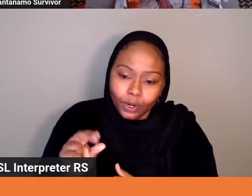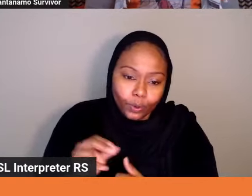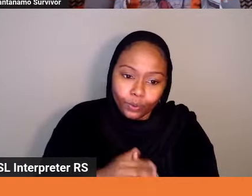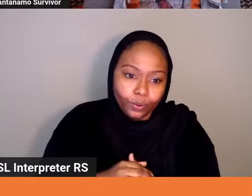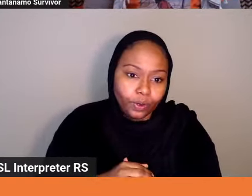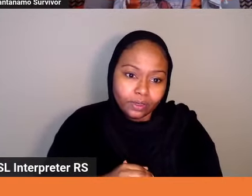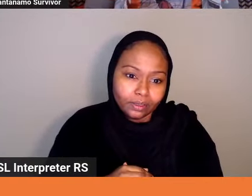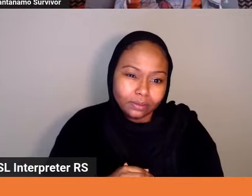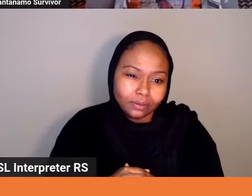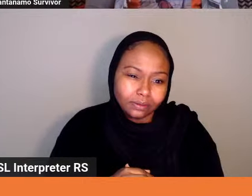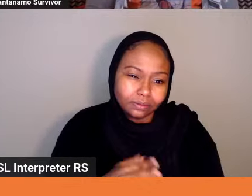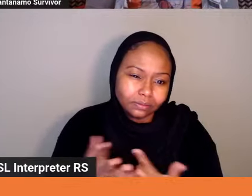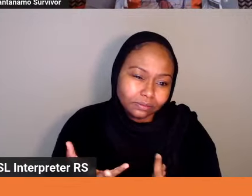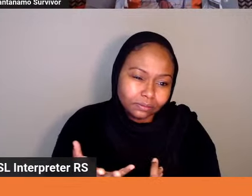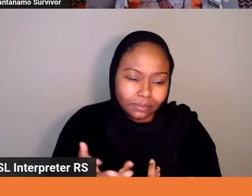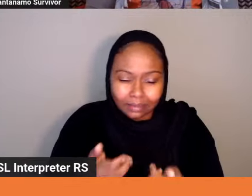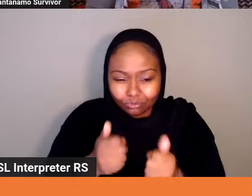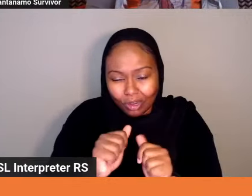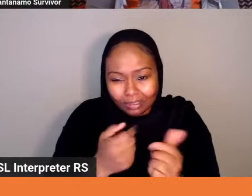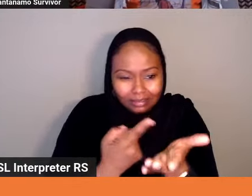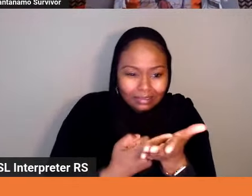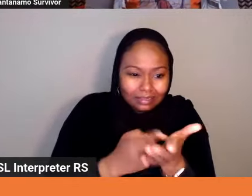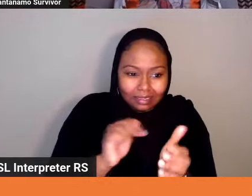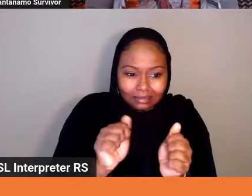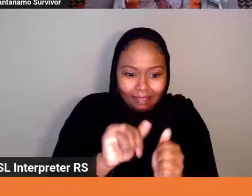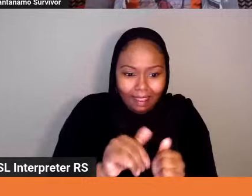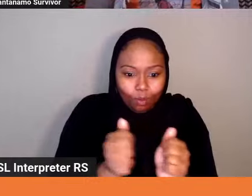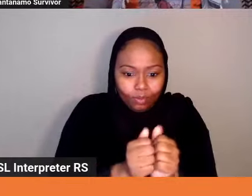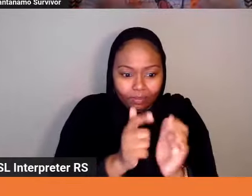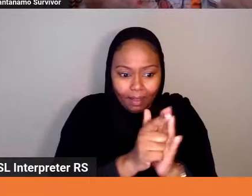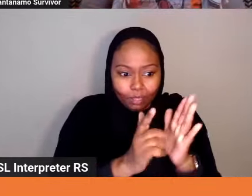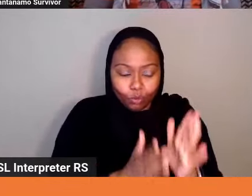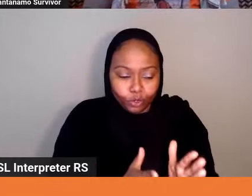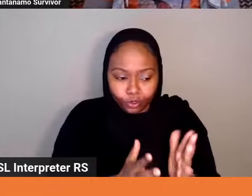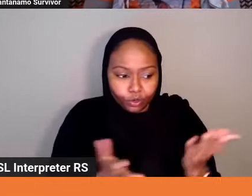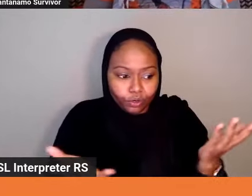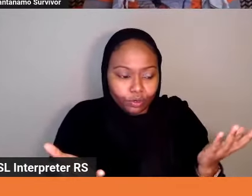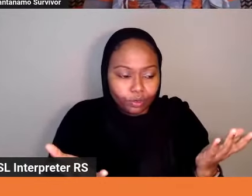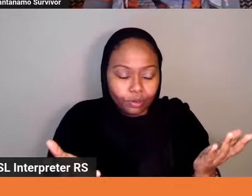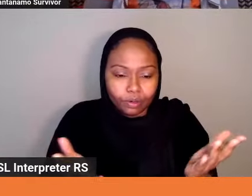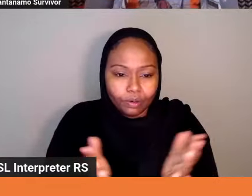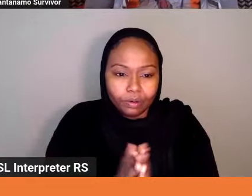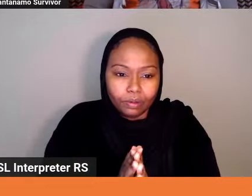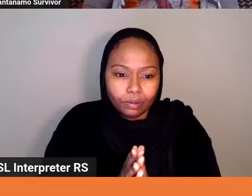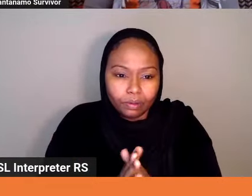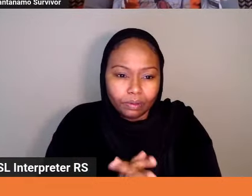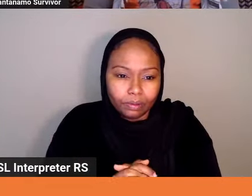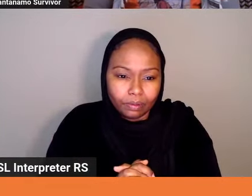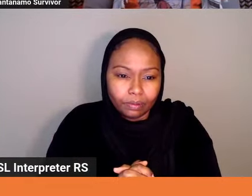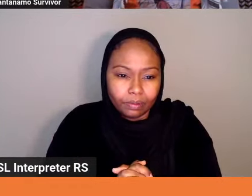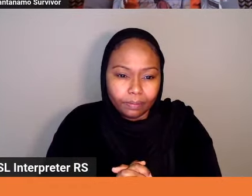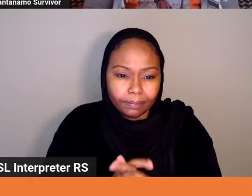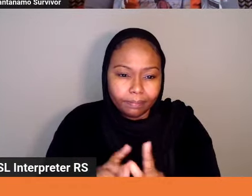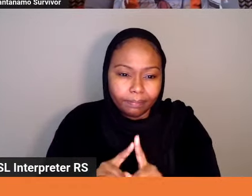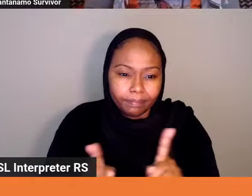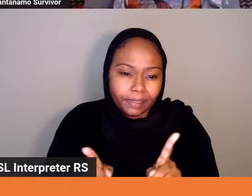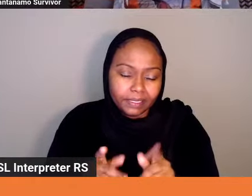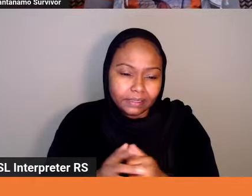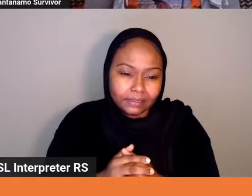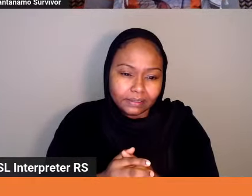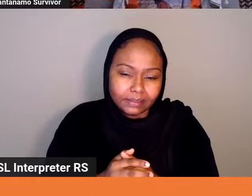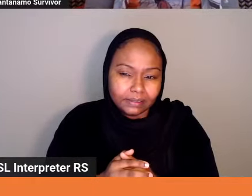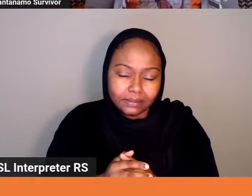No, not like. I discussed that with my lawyers, but it's, you know, I think we discussed this with you, Maha, too. It needs a lot